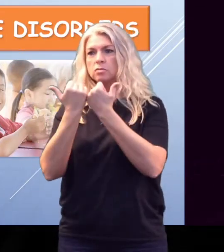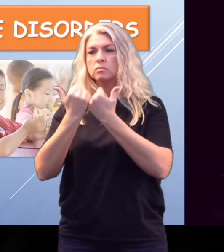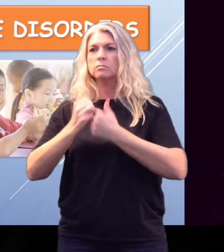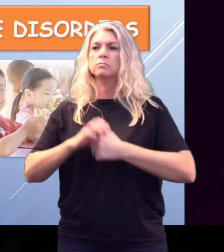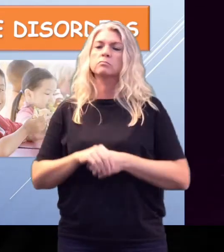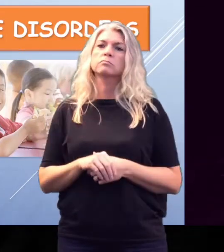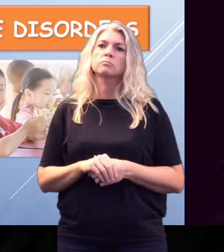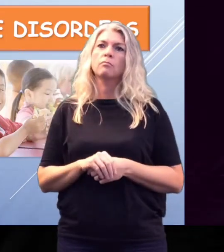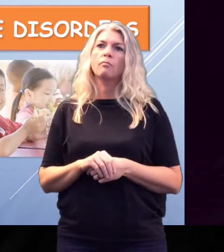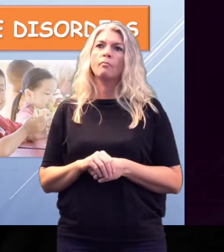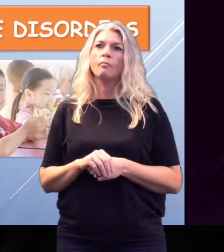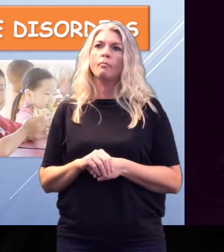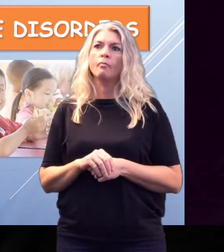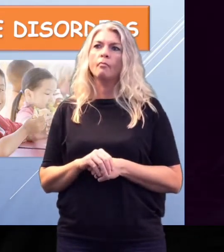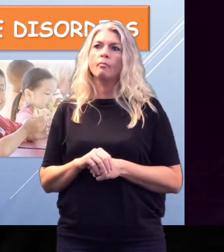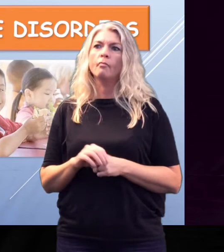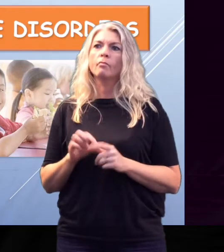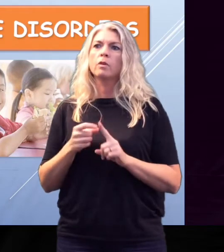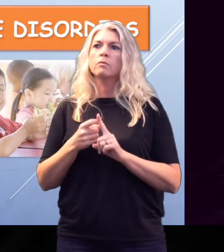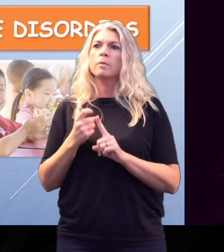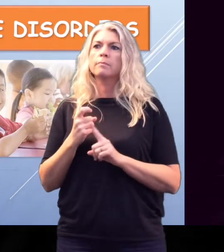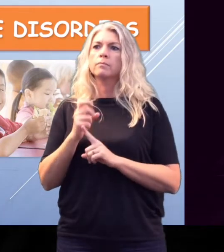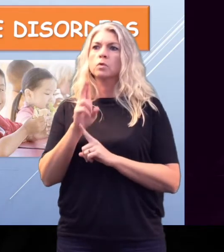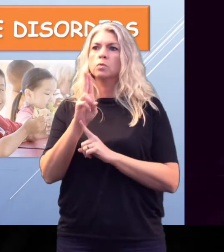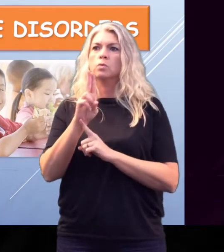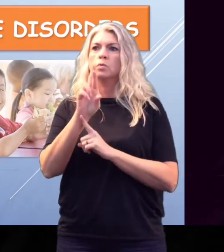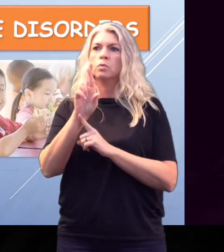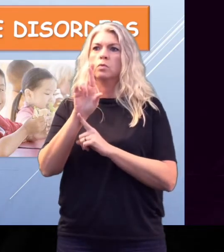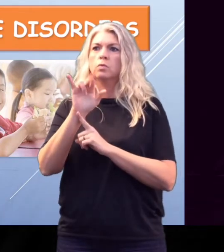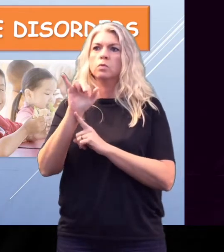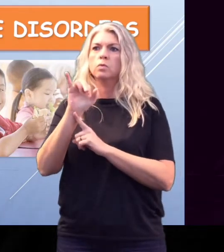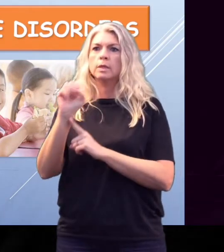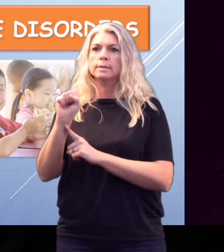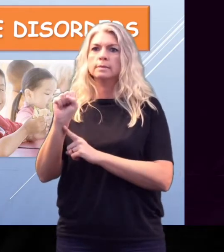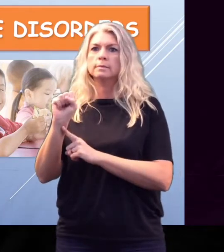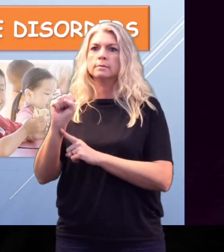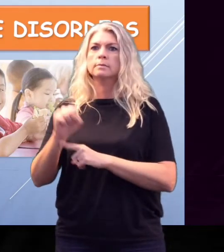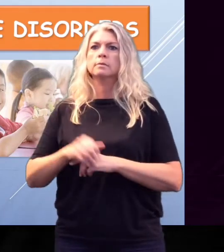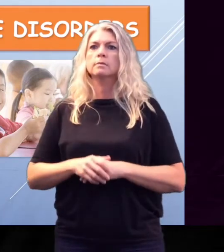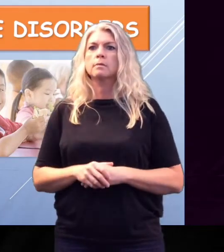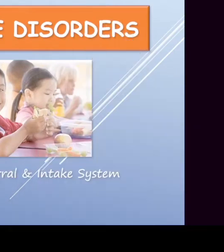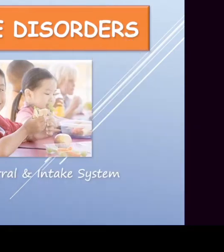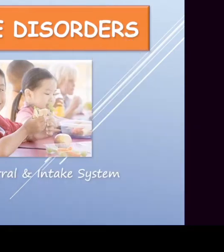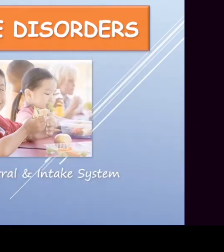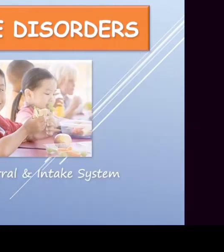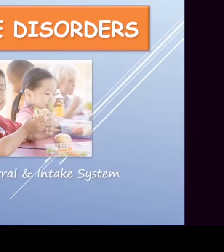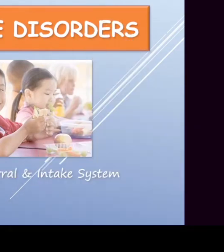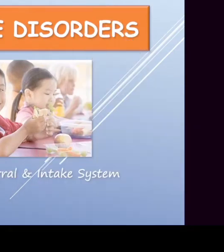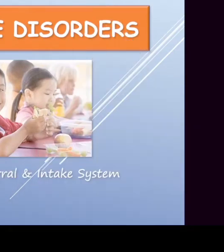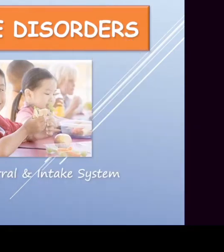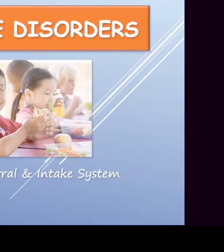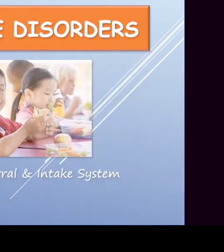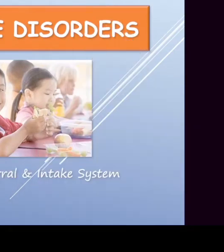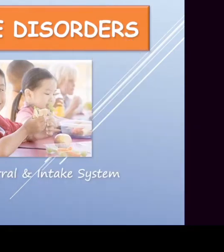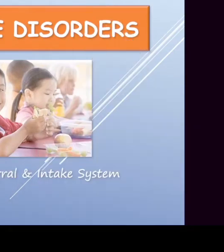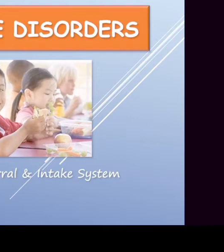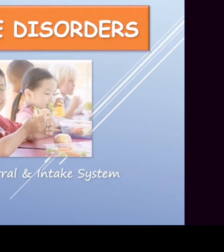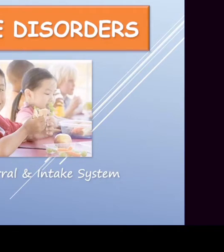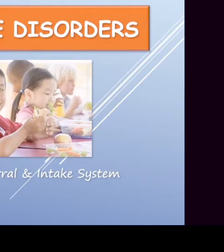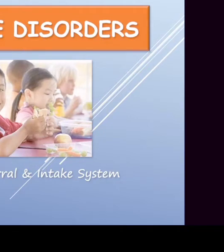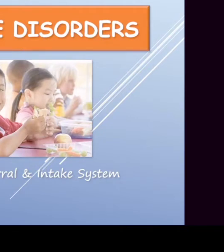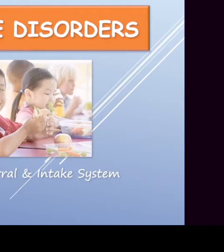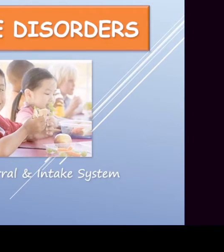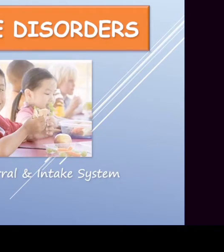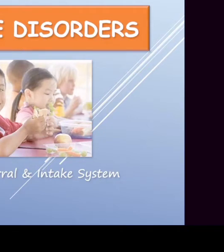agencies providing respite. It is based on the standard material produced by the Unified Referral and Intake